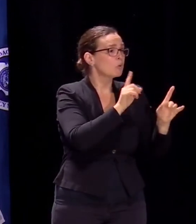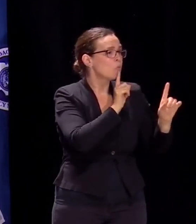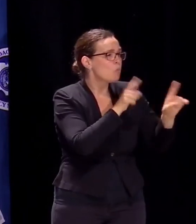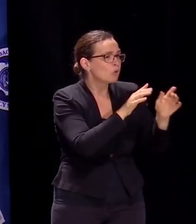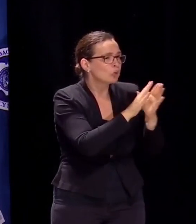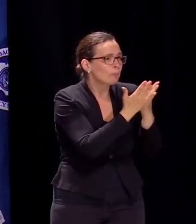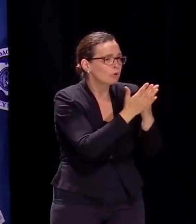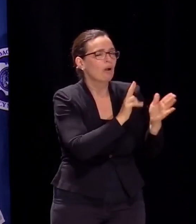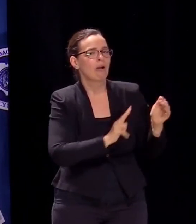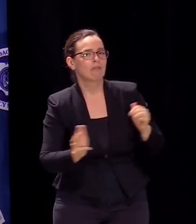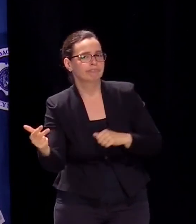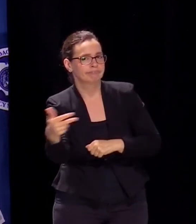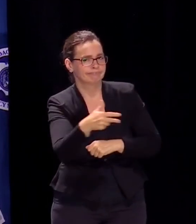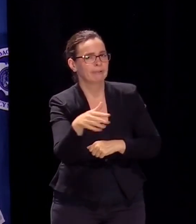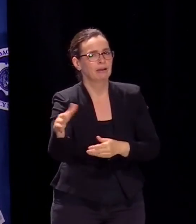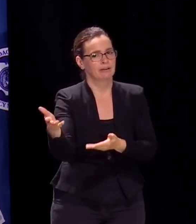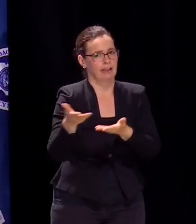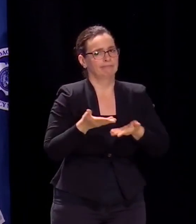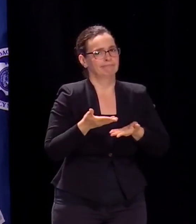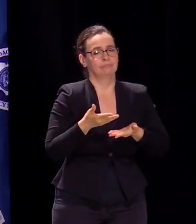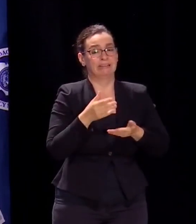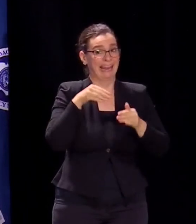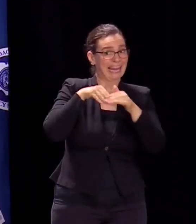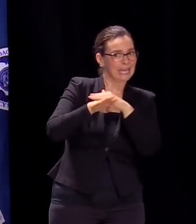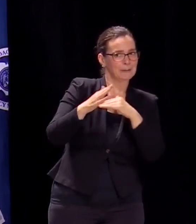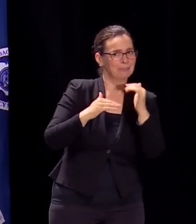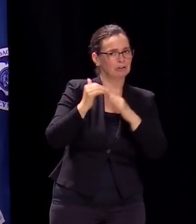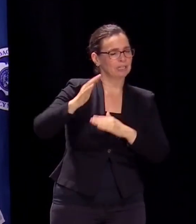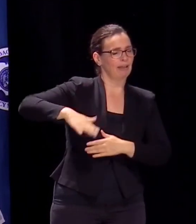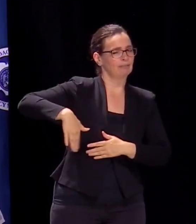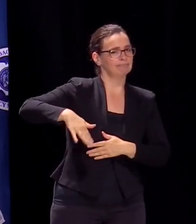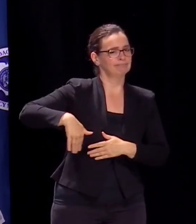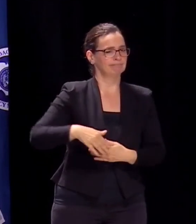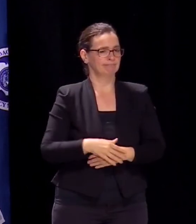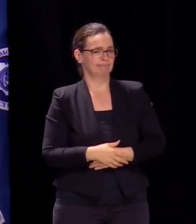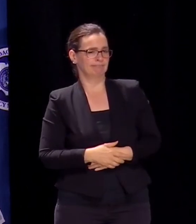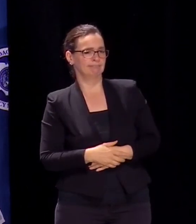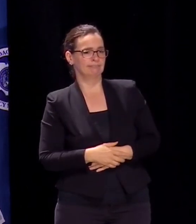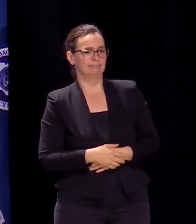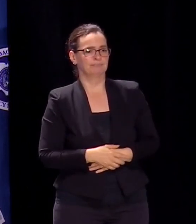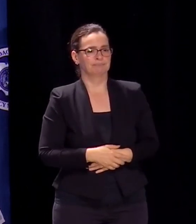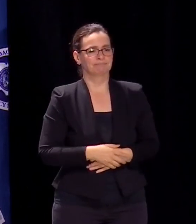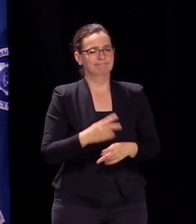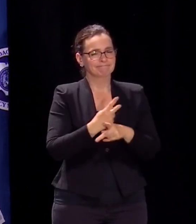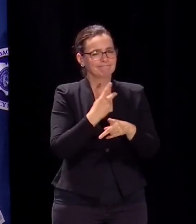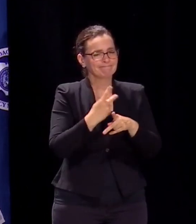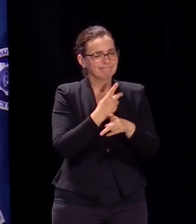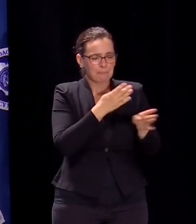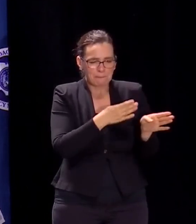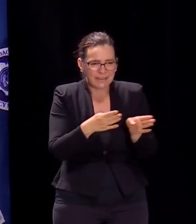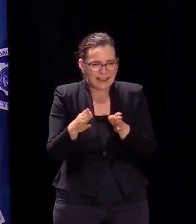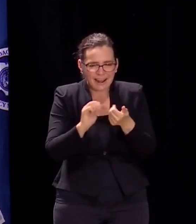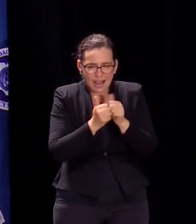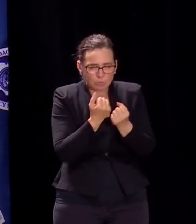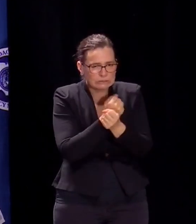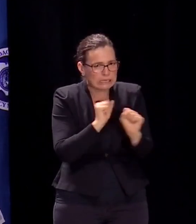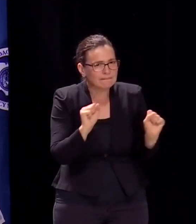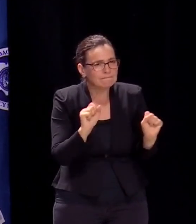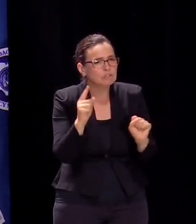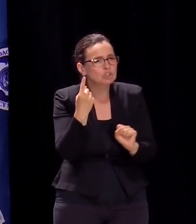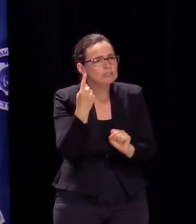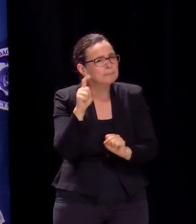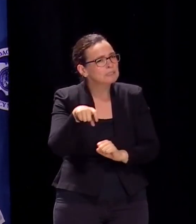because certainly every service is impacted if we have to cut services, including